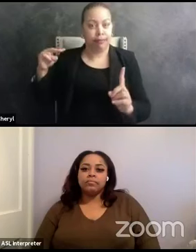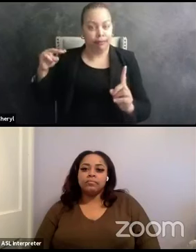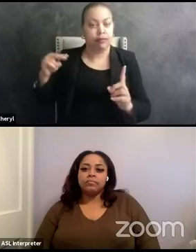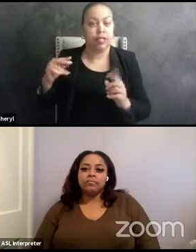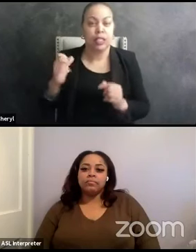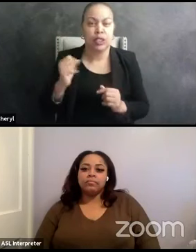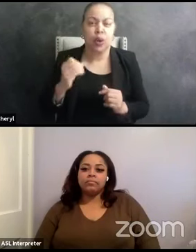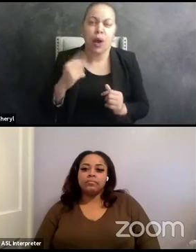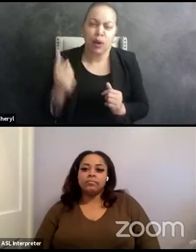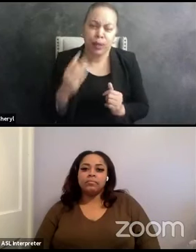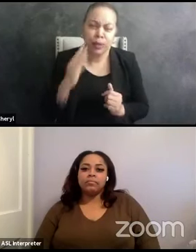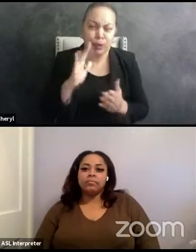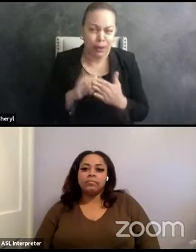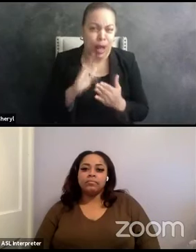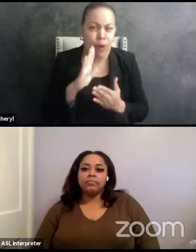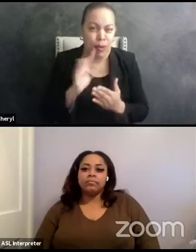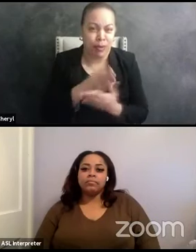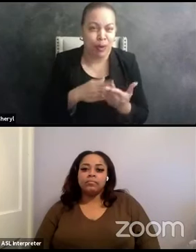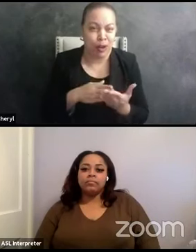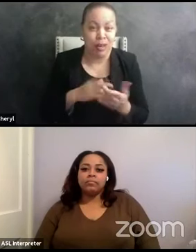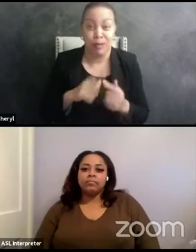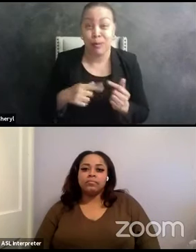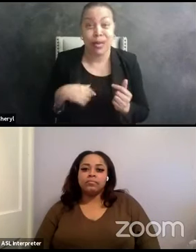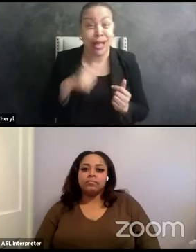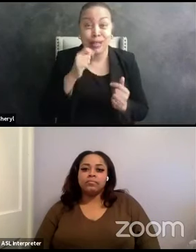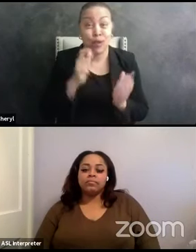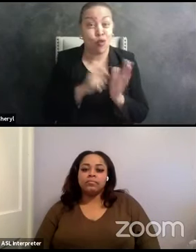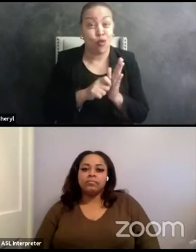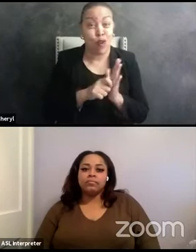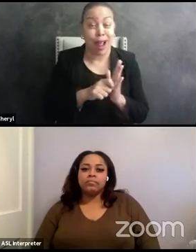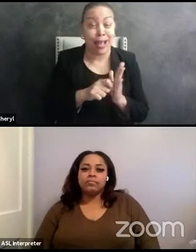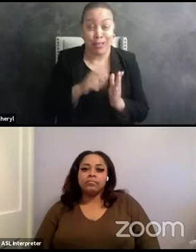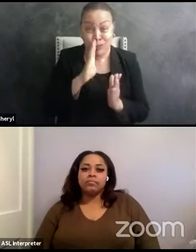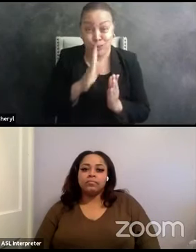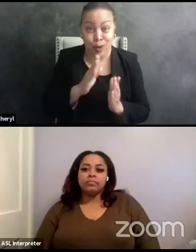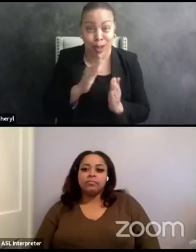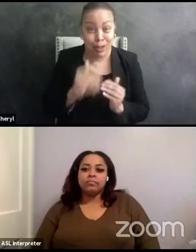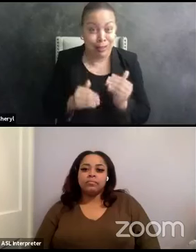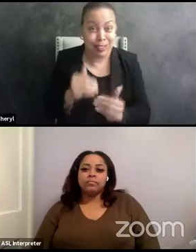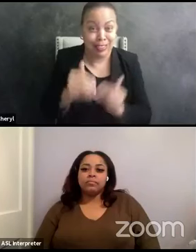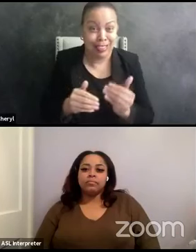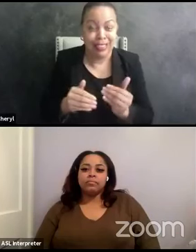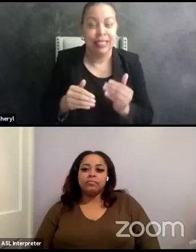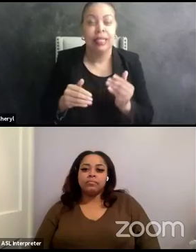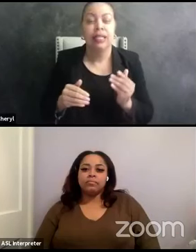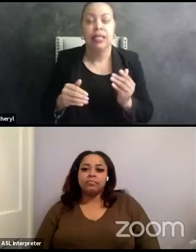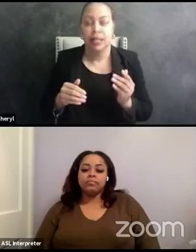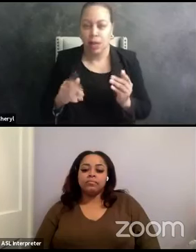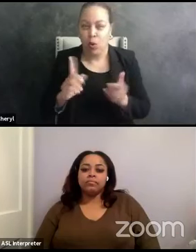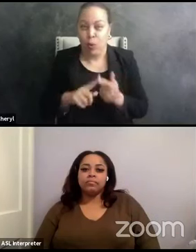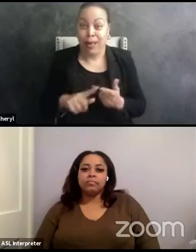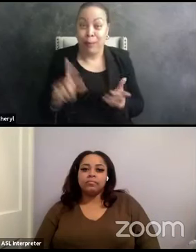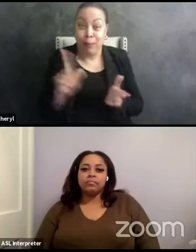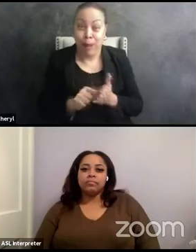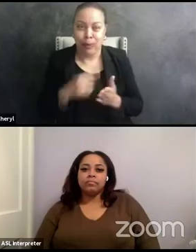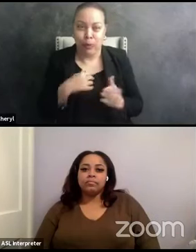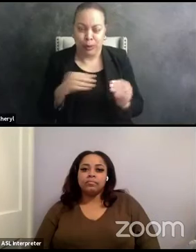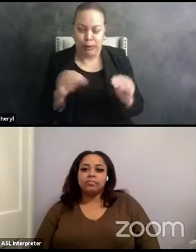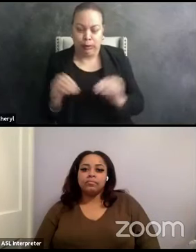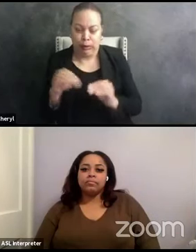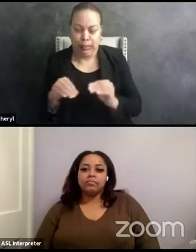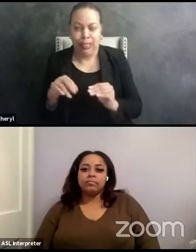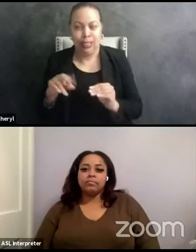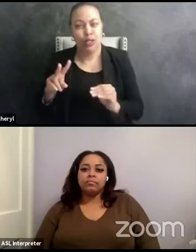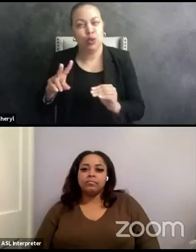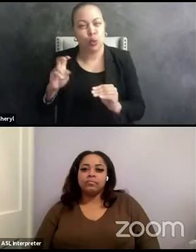always knew that was going to be it, but I don't write linearly. So while the book is kind of presented linearly from about, 200 years of